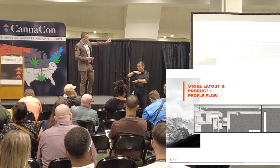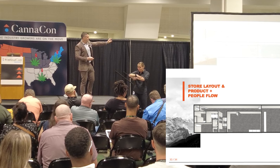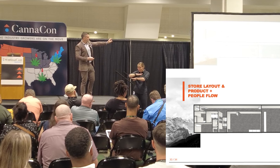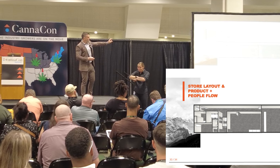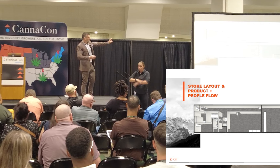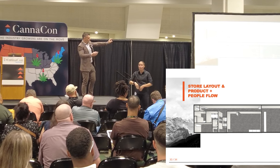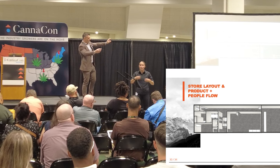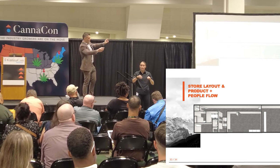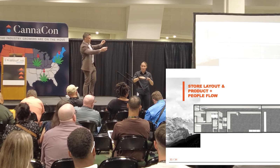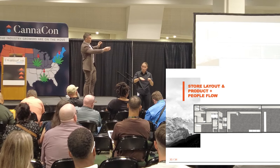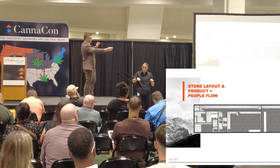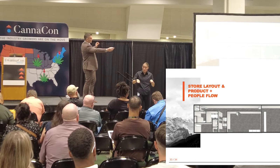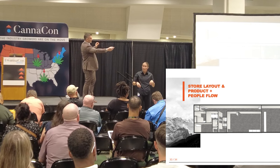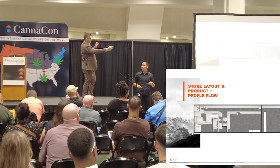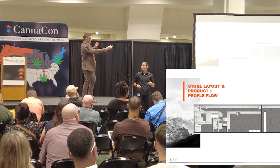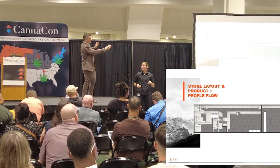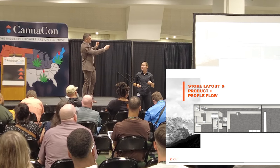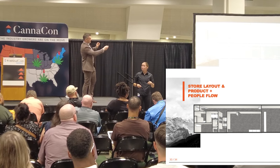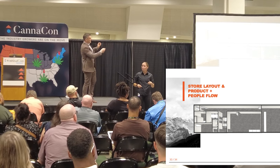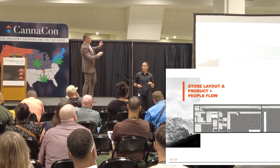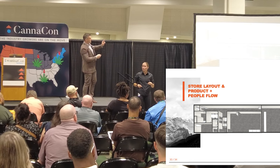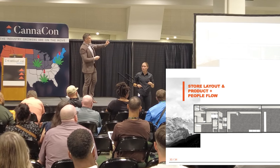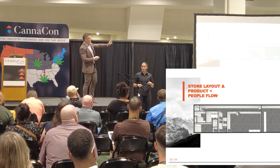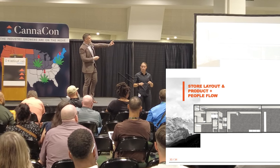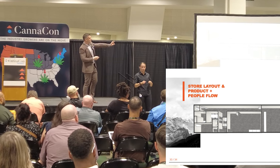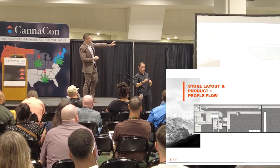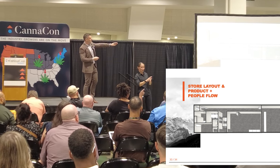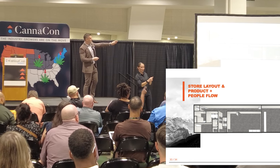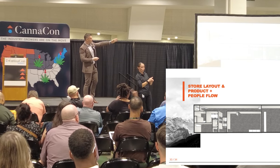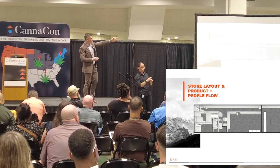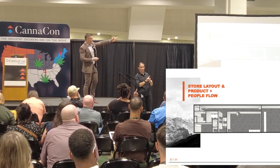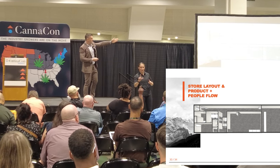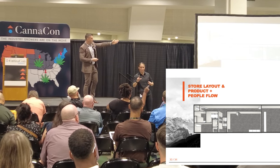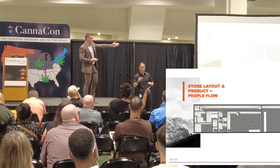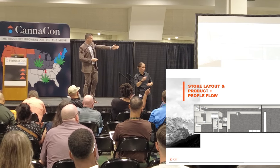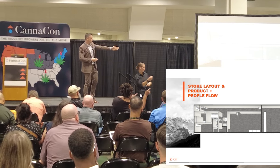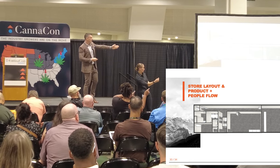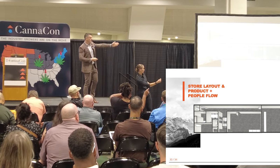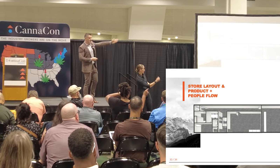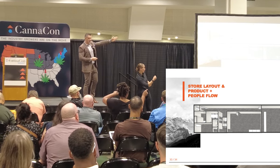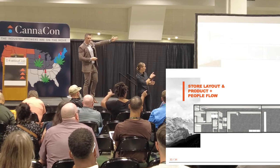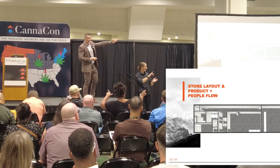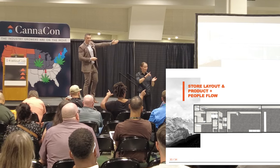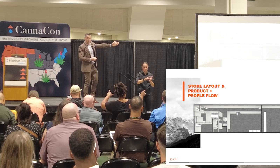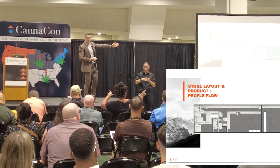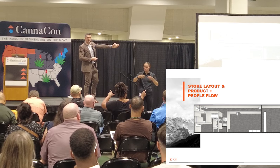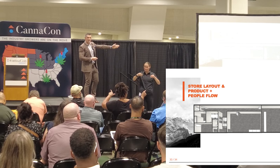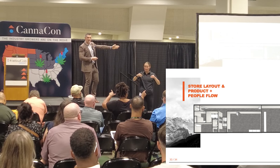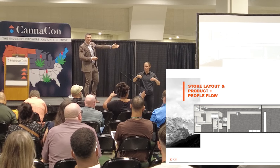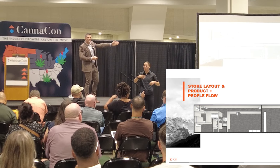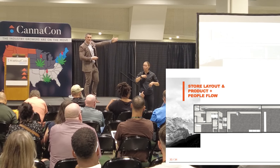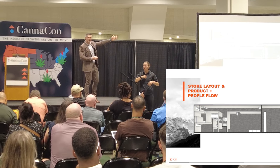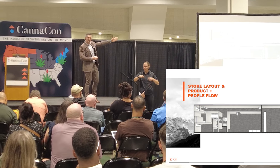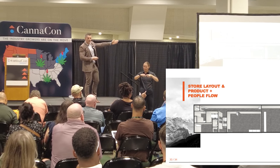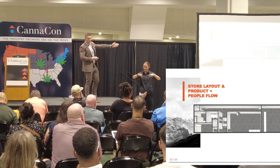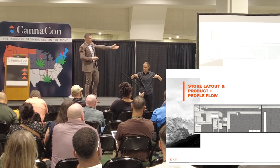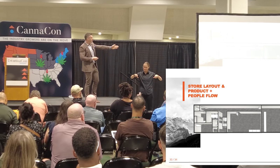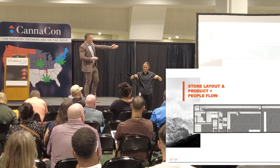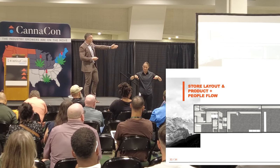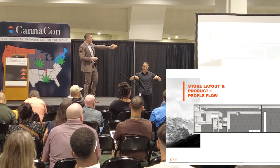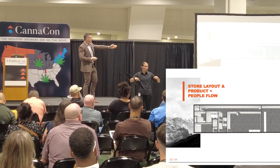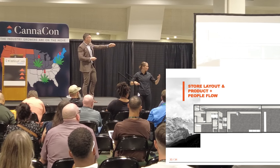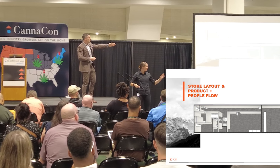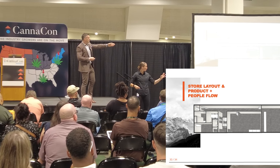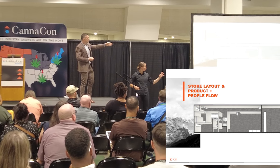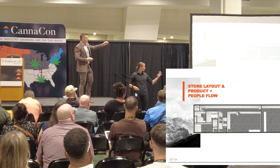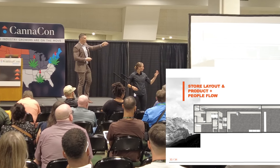floor. We're going right to left here. And as we're in the center, we see the point of sale, which is the white line that goes about 7/8 of the distance up the